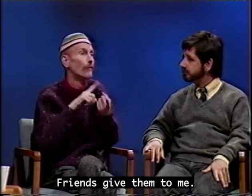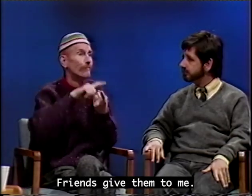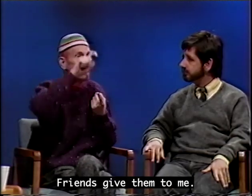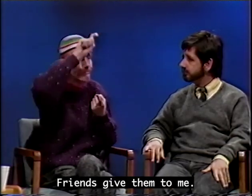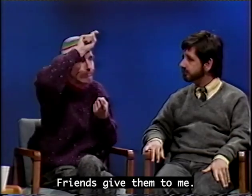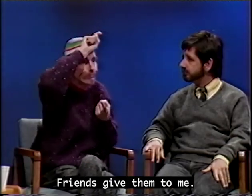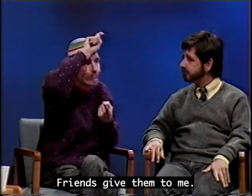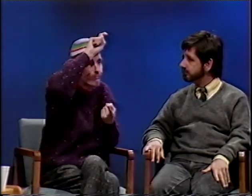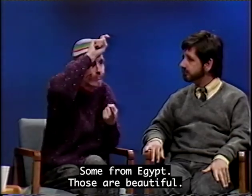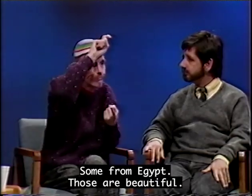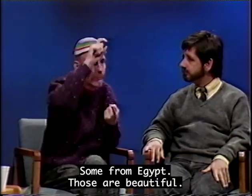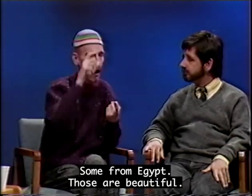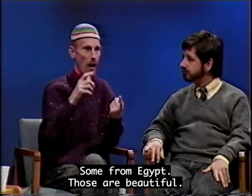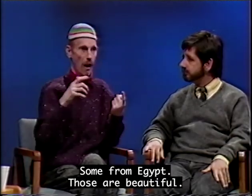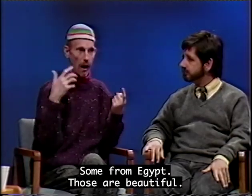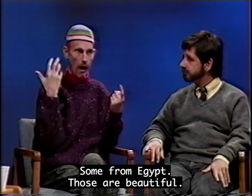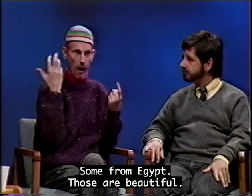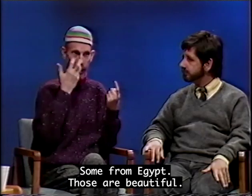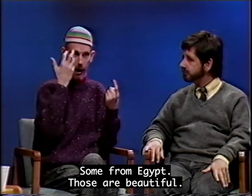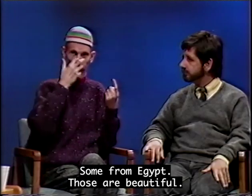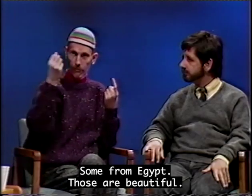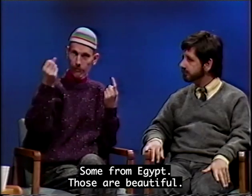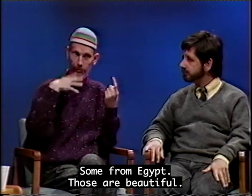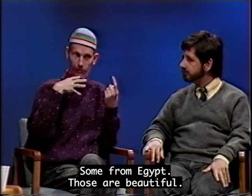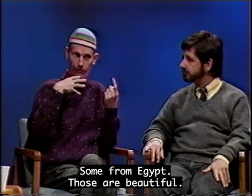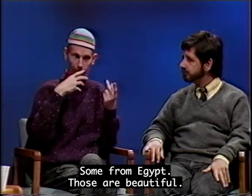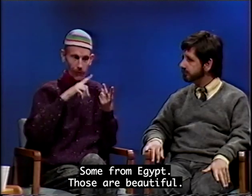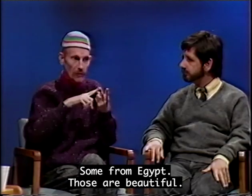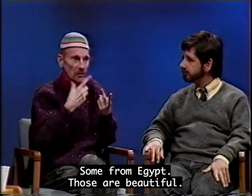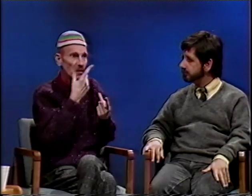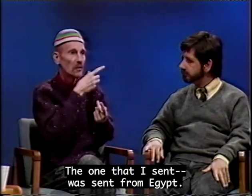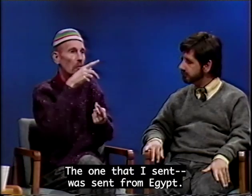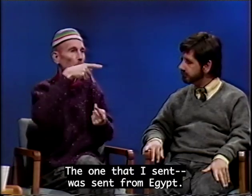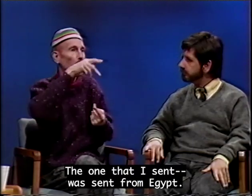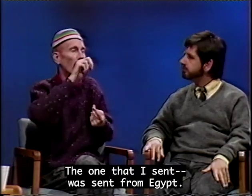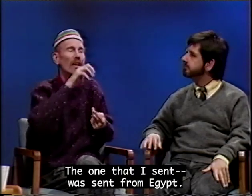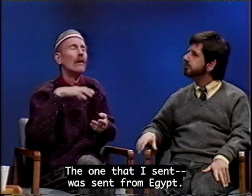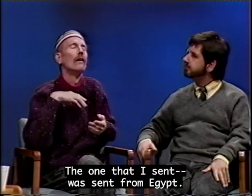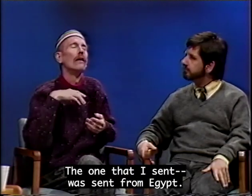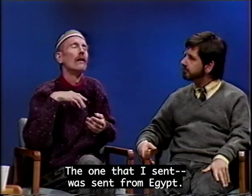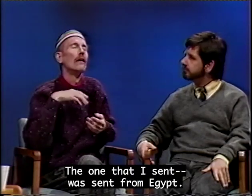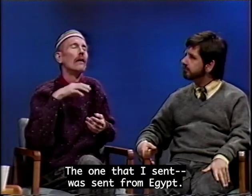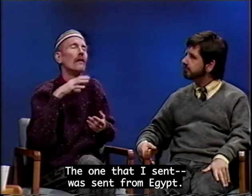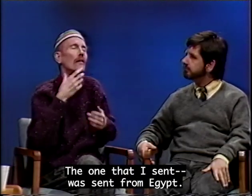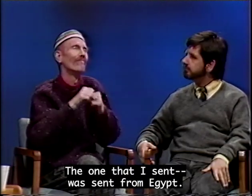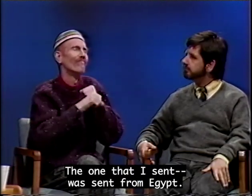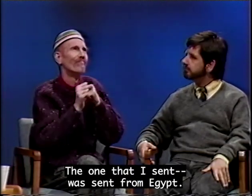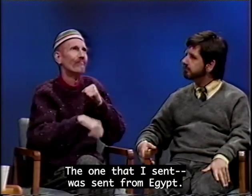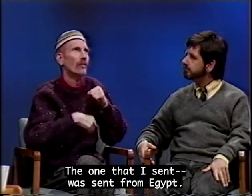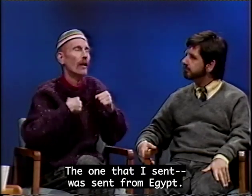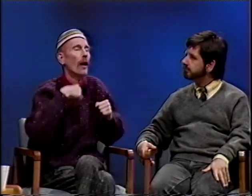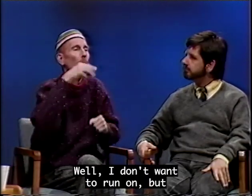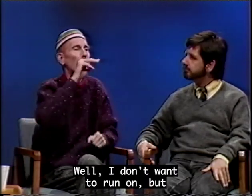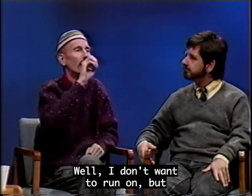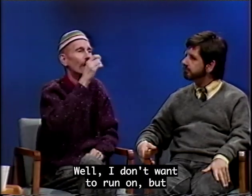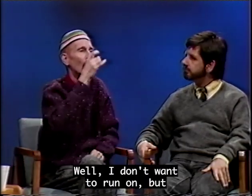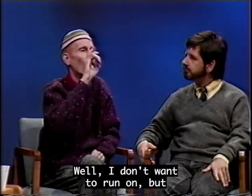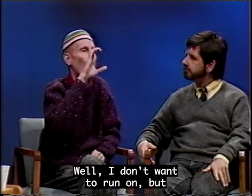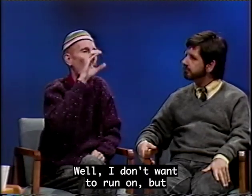them to me, some from Egypt. Those are beautiful, the ones that I was sent from Egypt. Well, I don't want to run